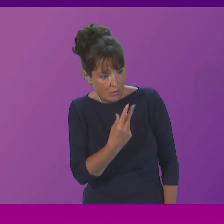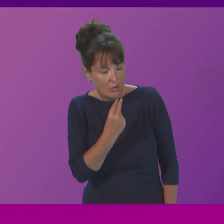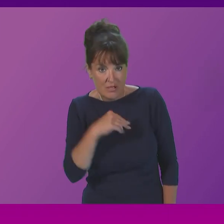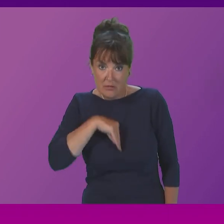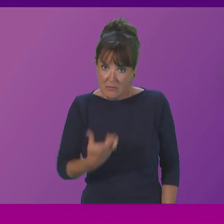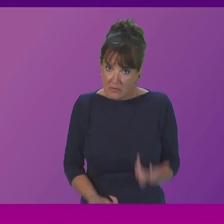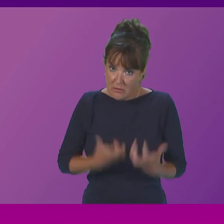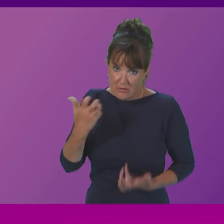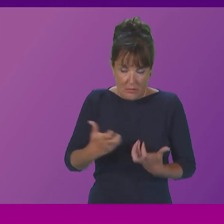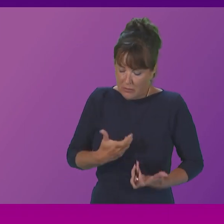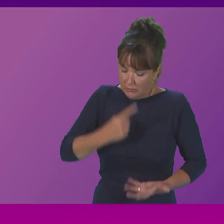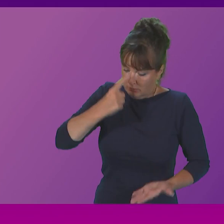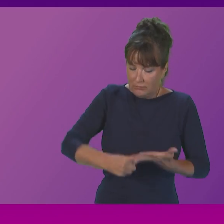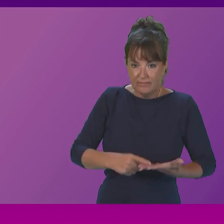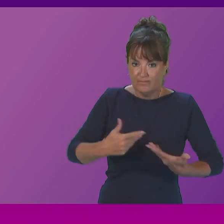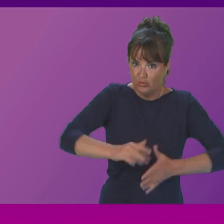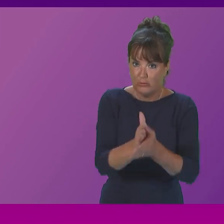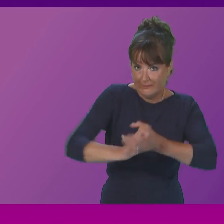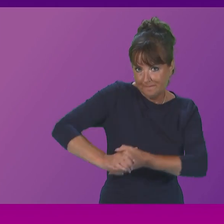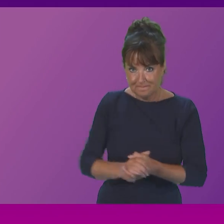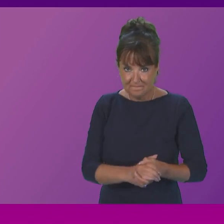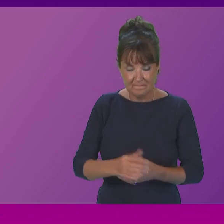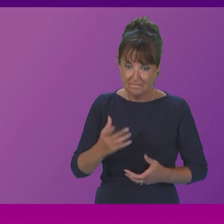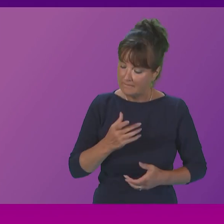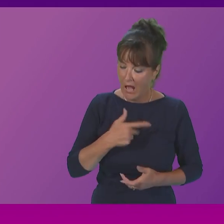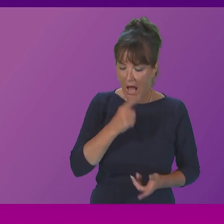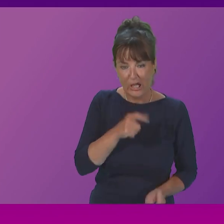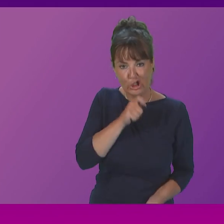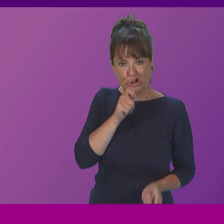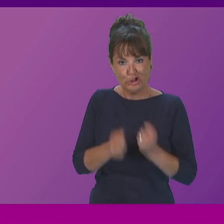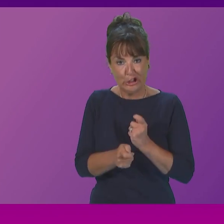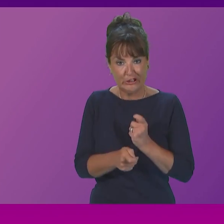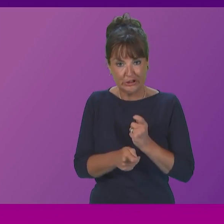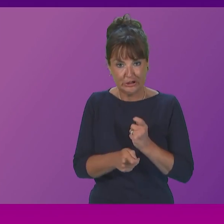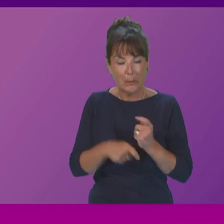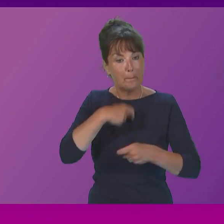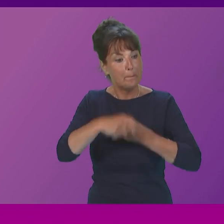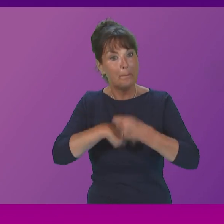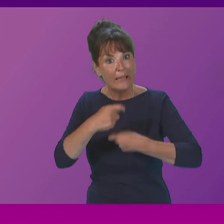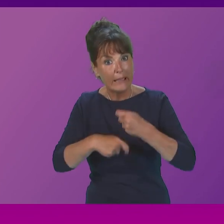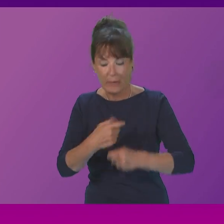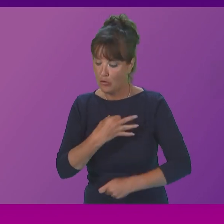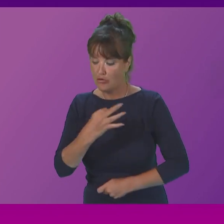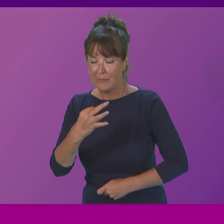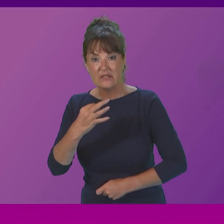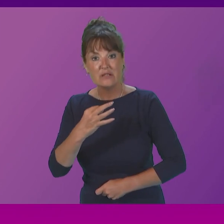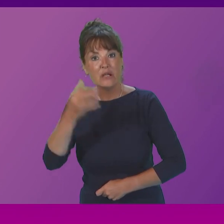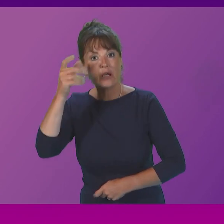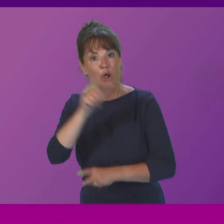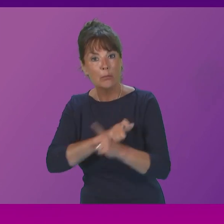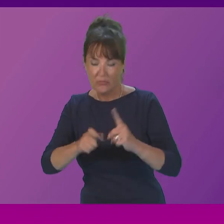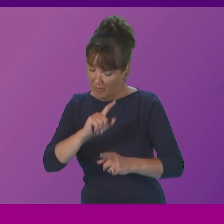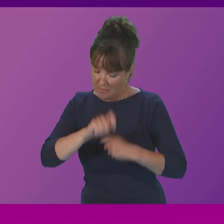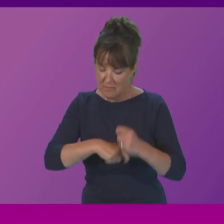frustrating. So we did the old poacher come gamekeeper thing. I switched sides. I stopped being a representative of the community. I went the other